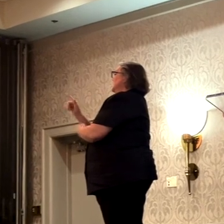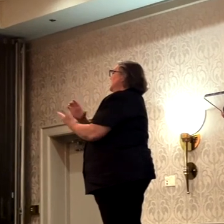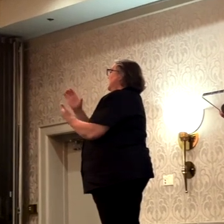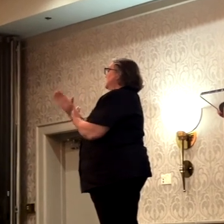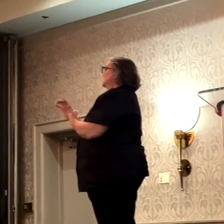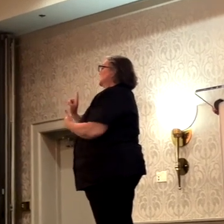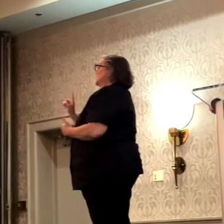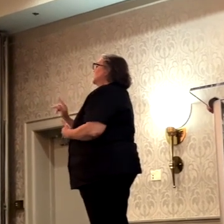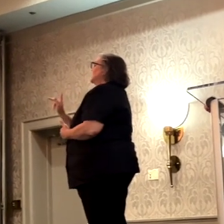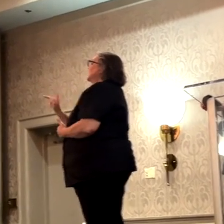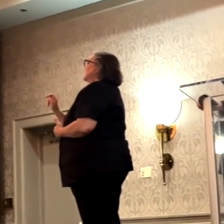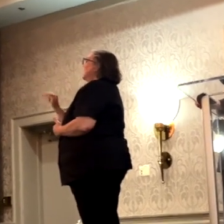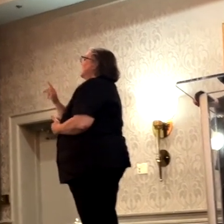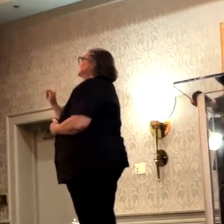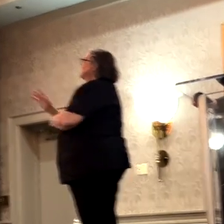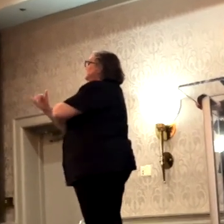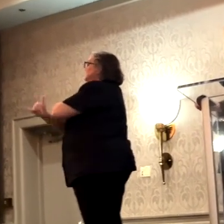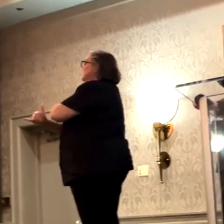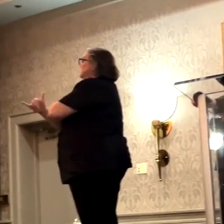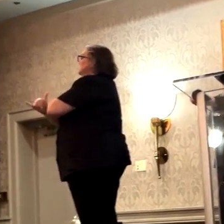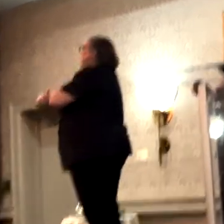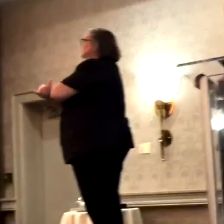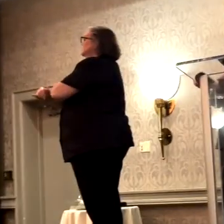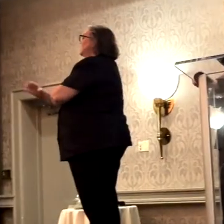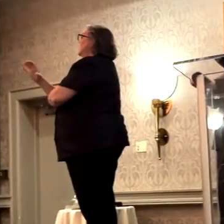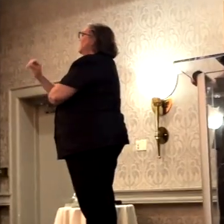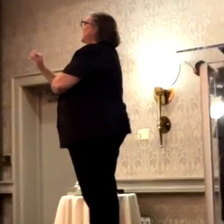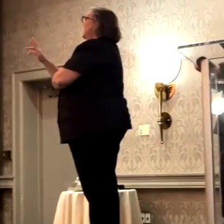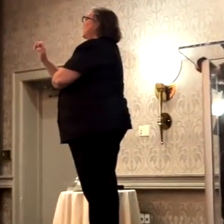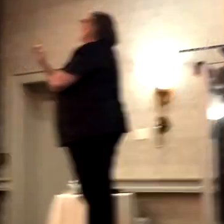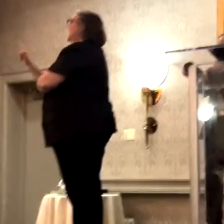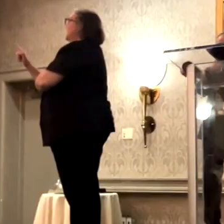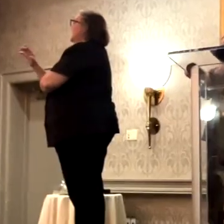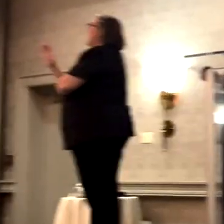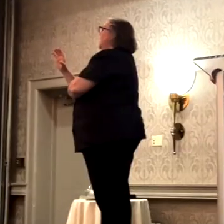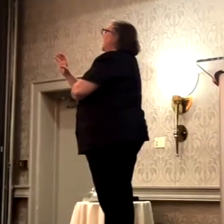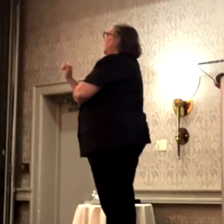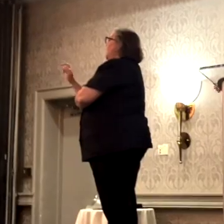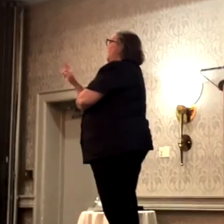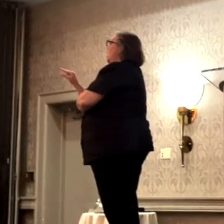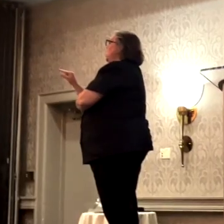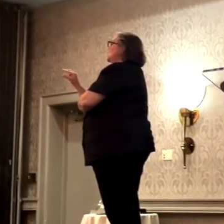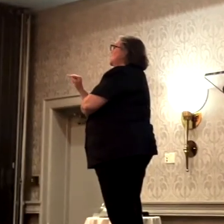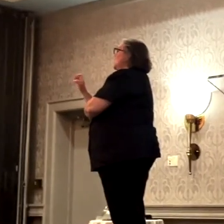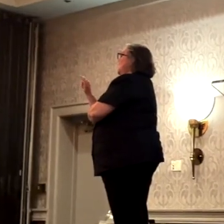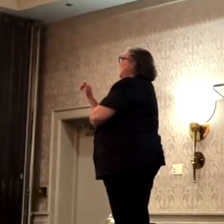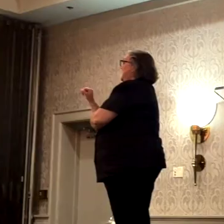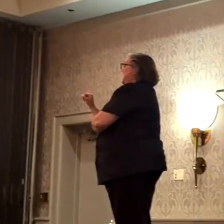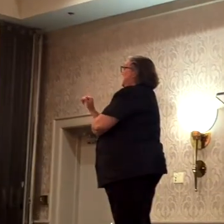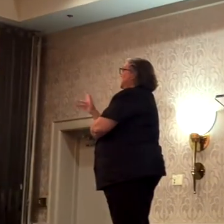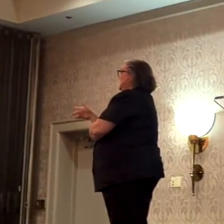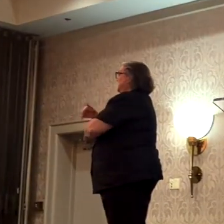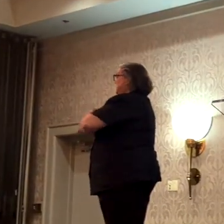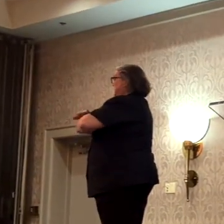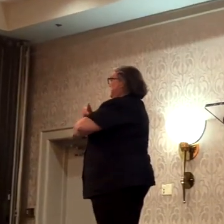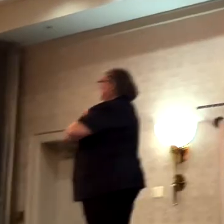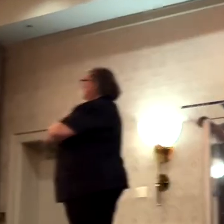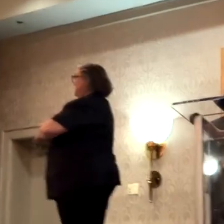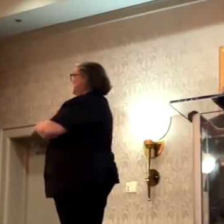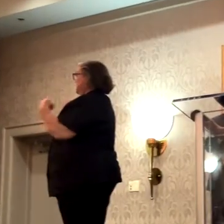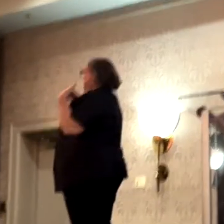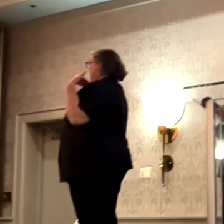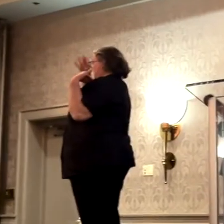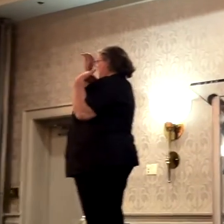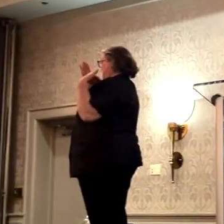County. And Carol Fargnoli, who sent Deb to me in Newport, sent me a young man to be